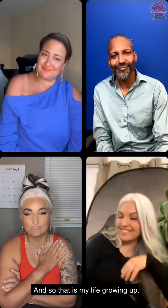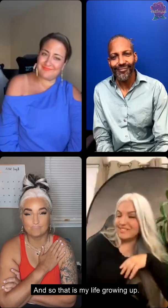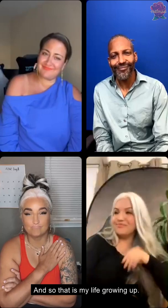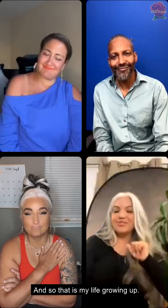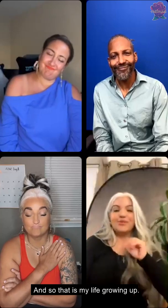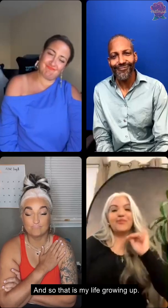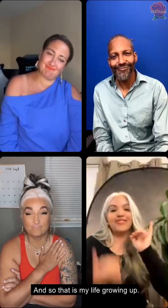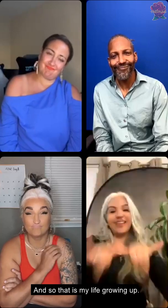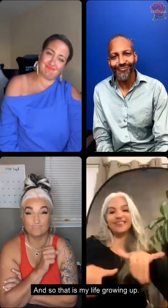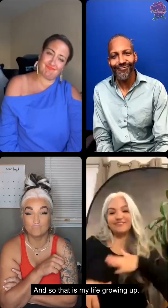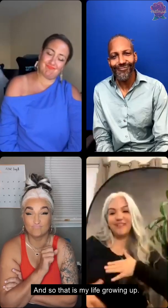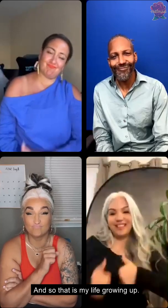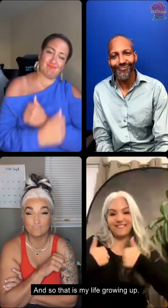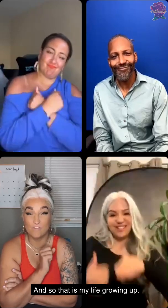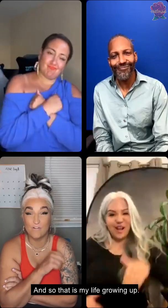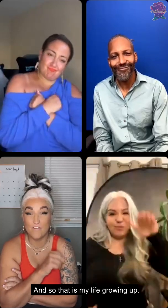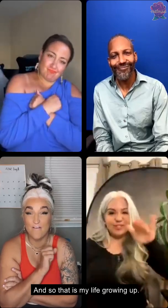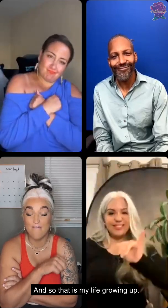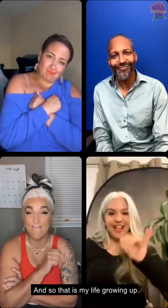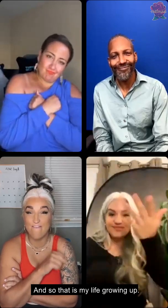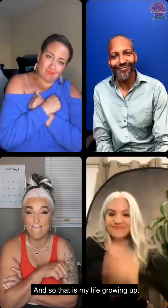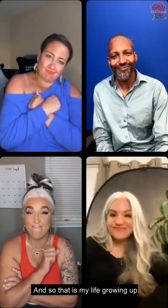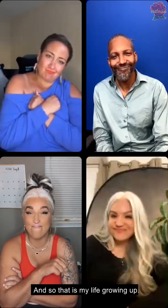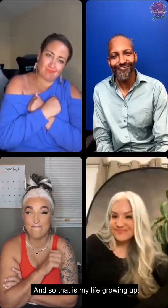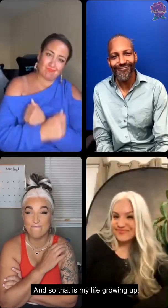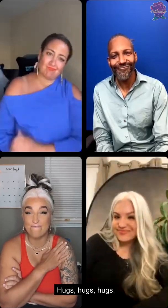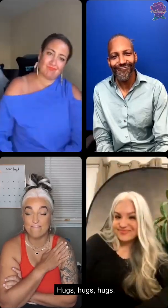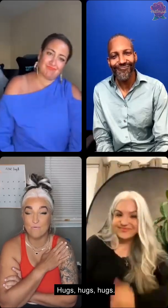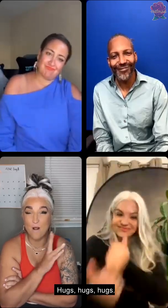life. And so that is my life growing up.